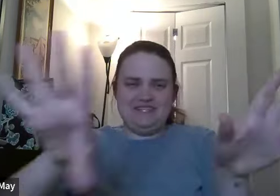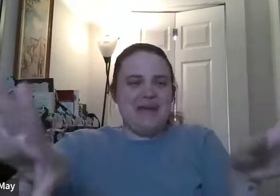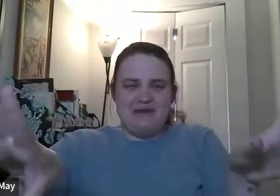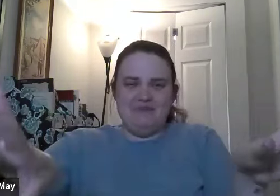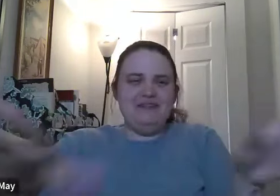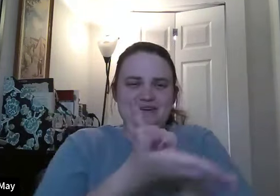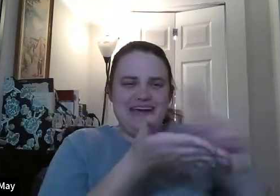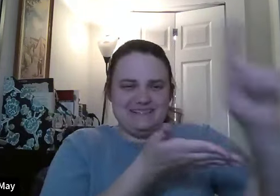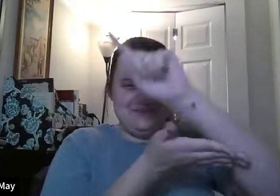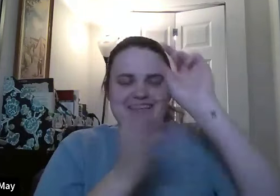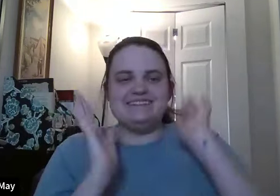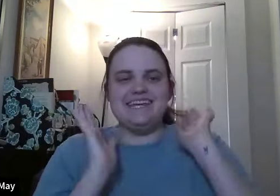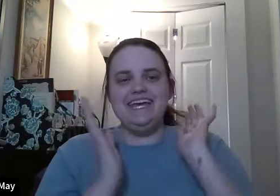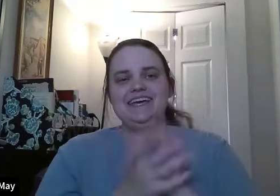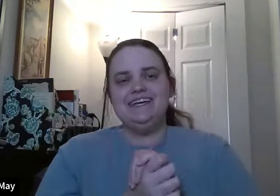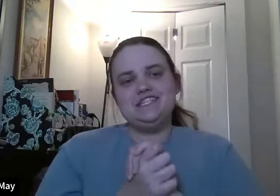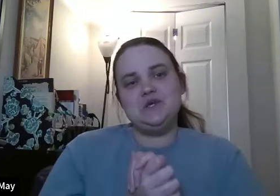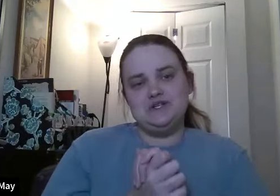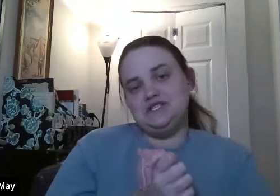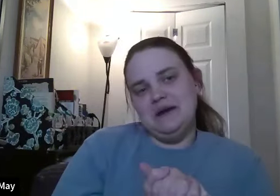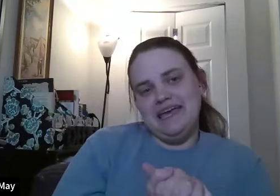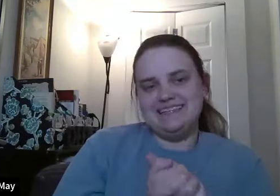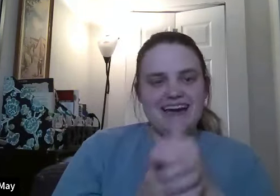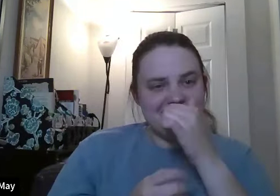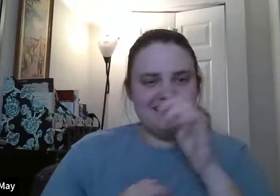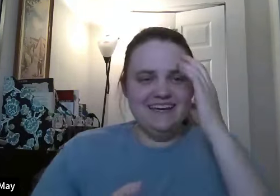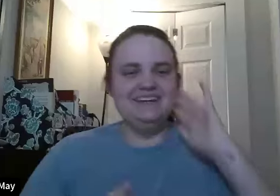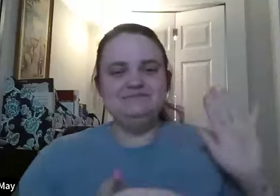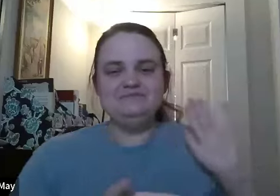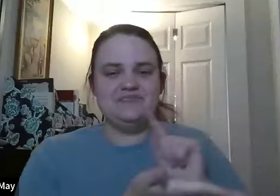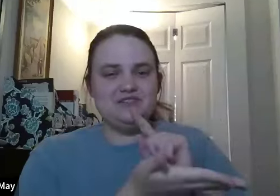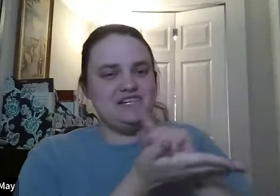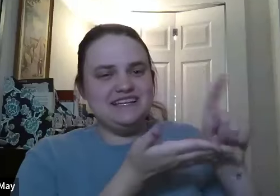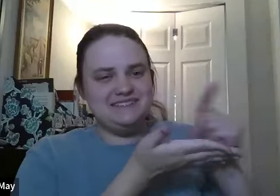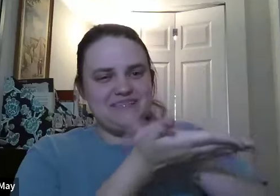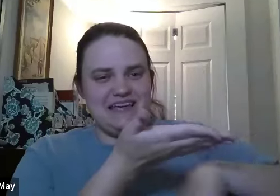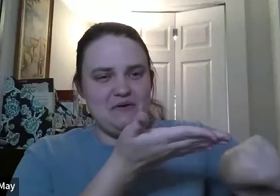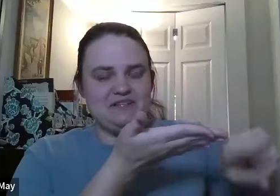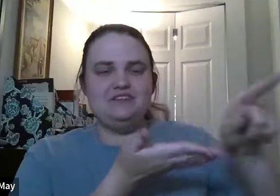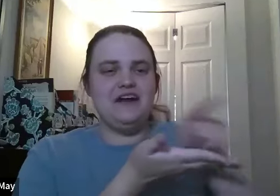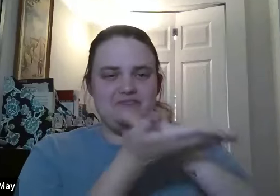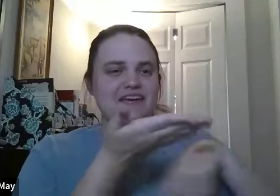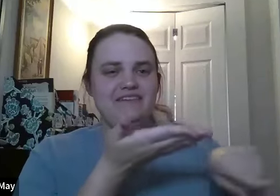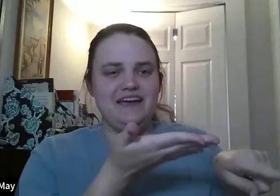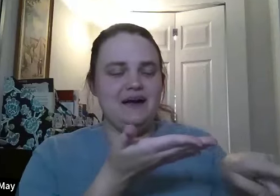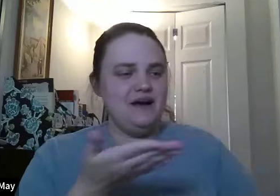just happened? We learned next week. And I was like, so there's 2 ways, guys. So I just like to always say that one. So you're not thinking like, I'm not